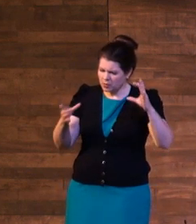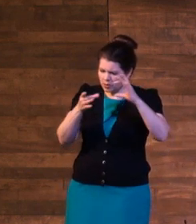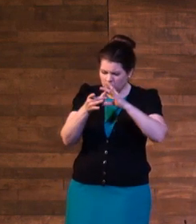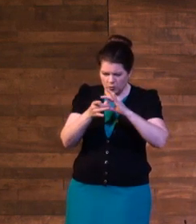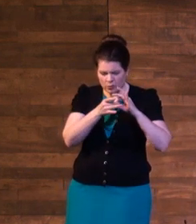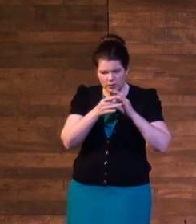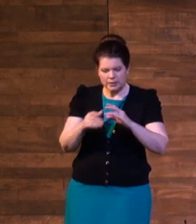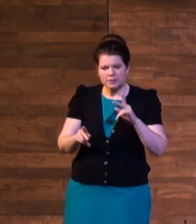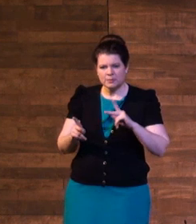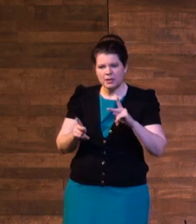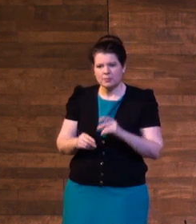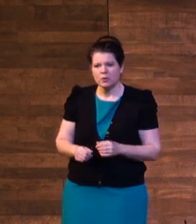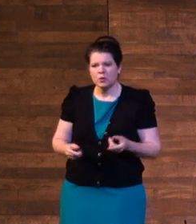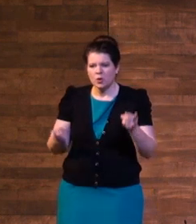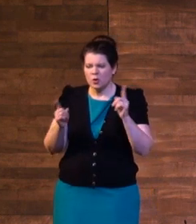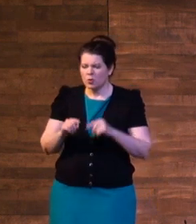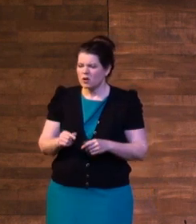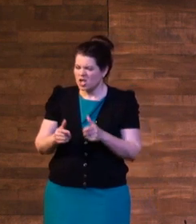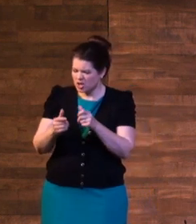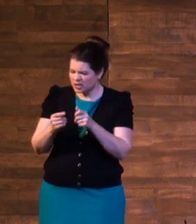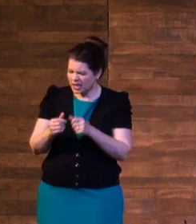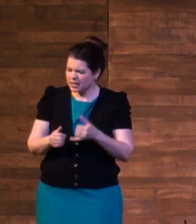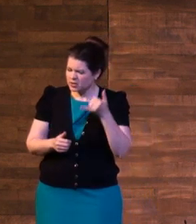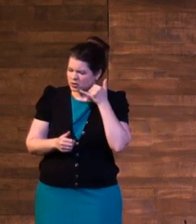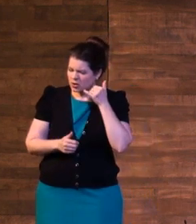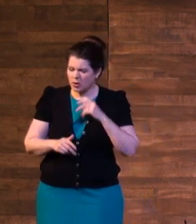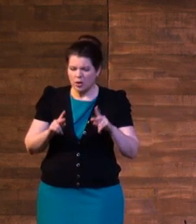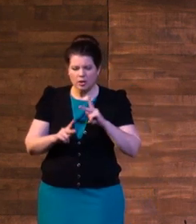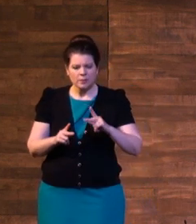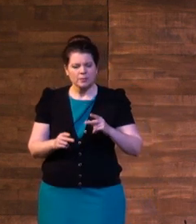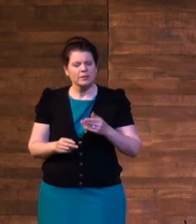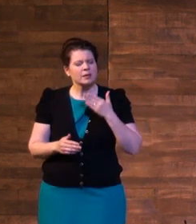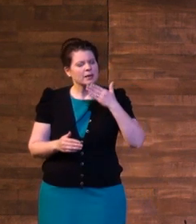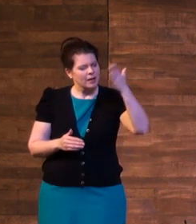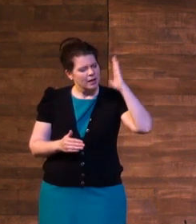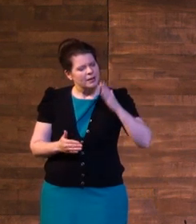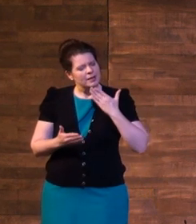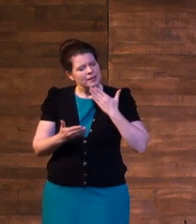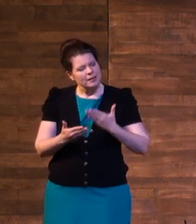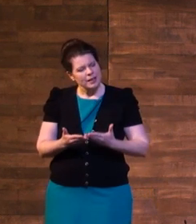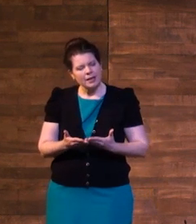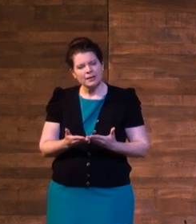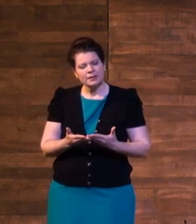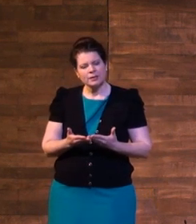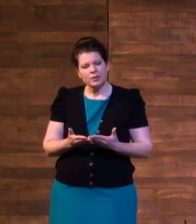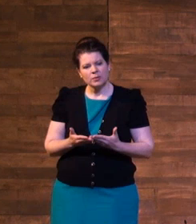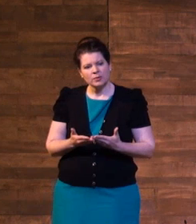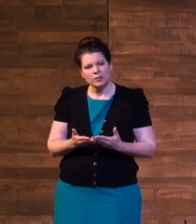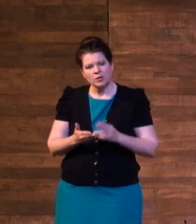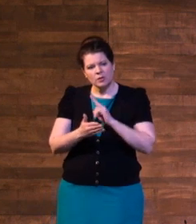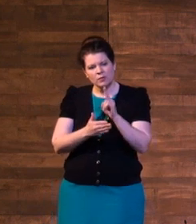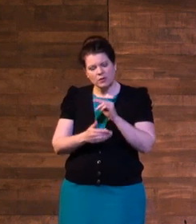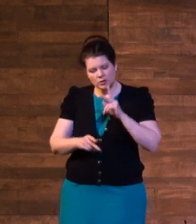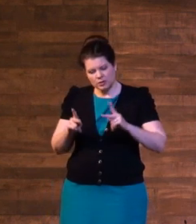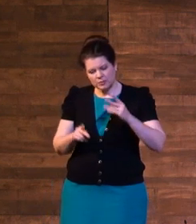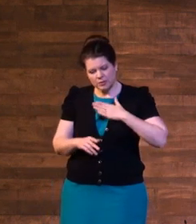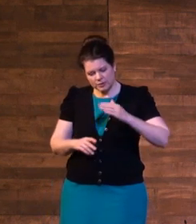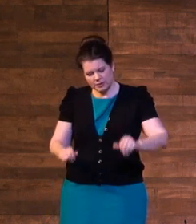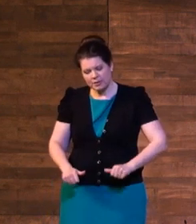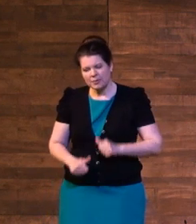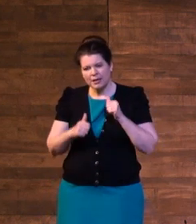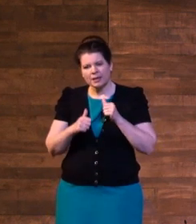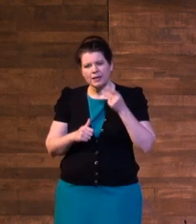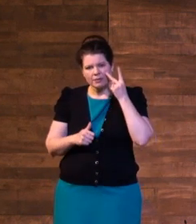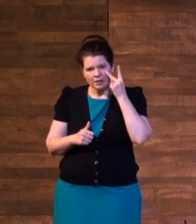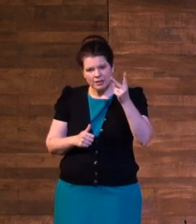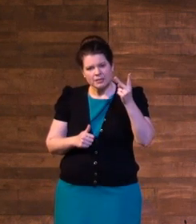text somebody or call somebody, God, thank you for putting that person in my life. I'm really seeing the ways that you're taking care of me, and